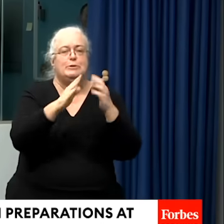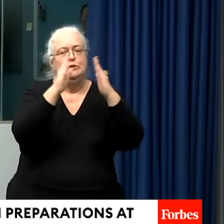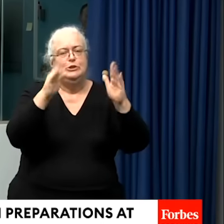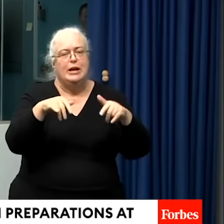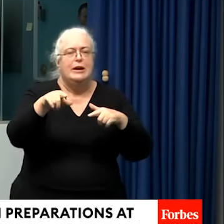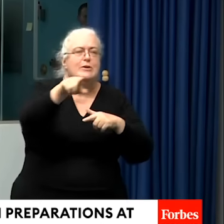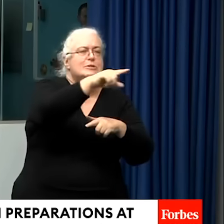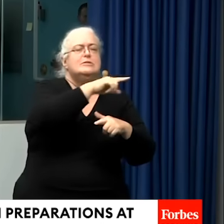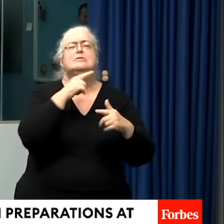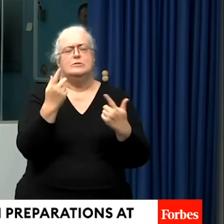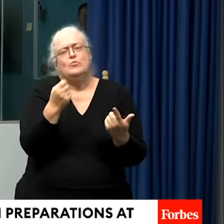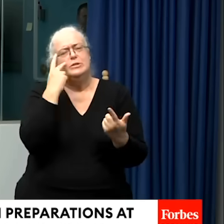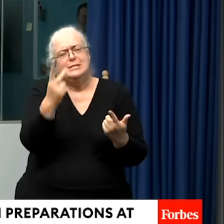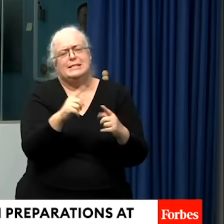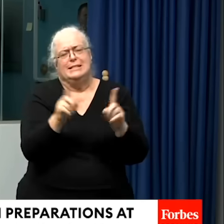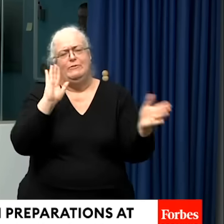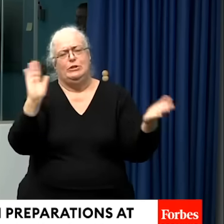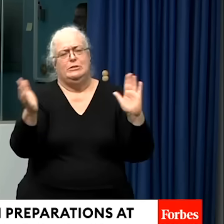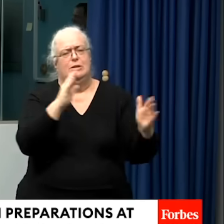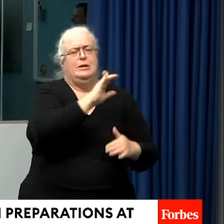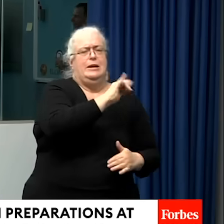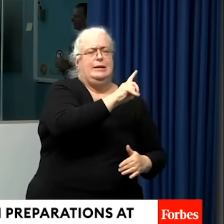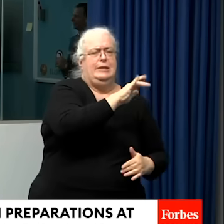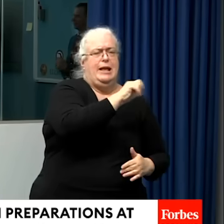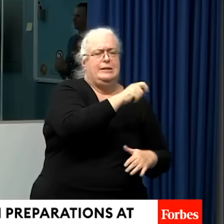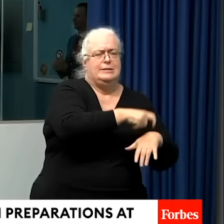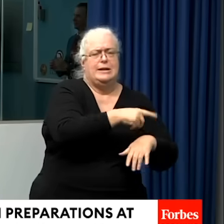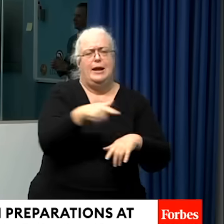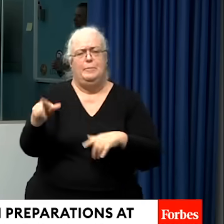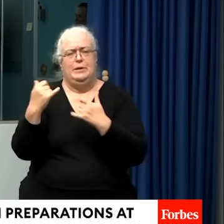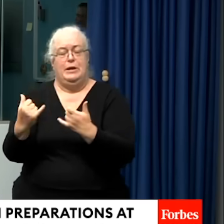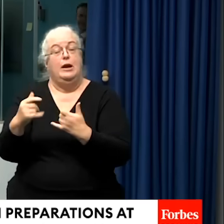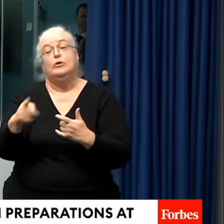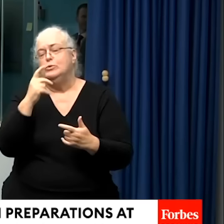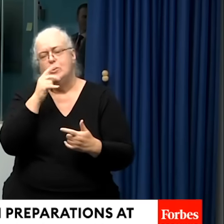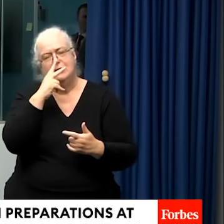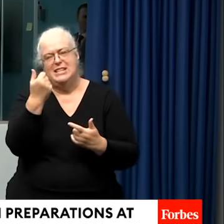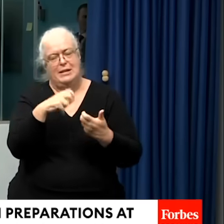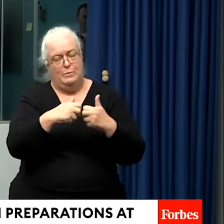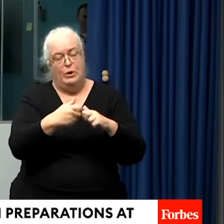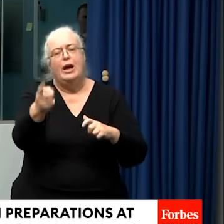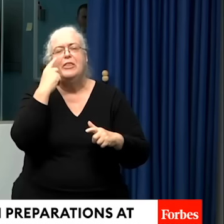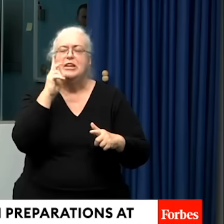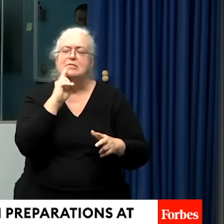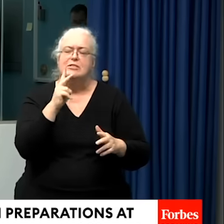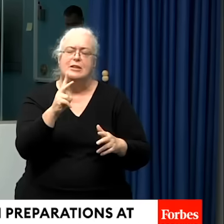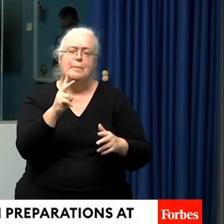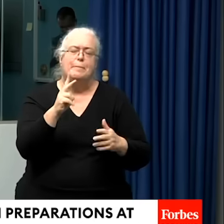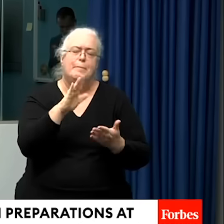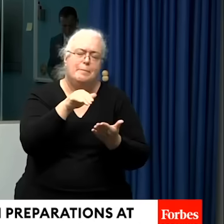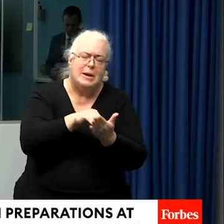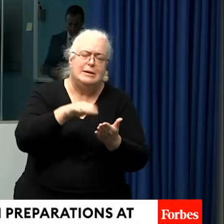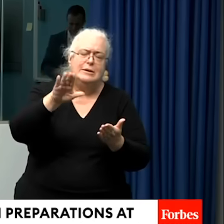easy for us to identify. So we're not expecting there to be any problem there, but you do have to separate. And I think the heart of your question is, how do you do that?